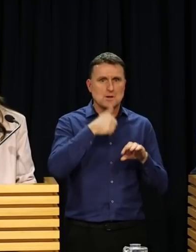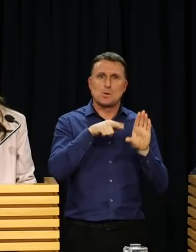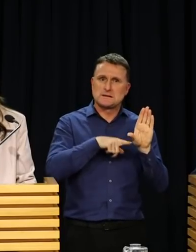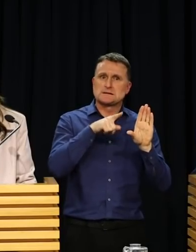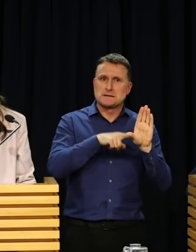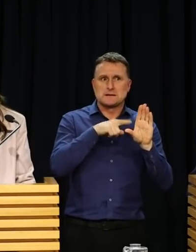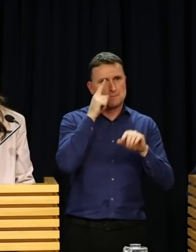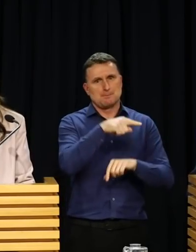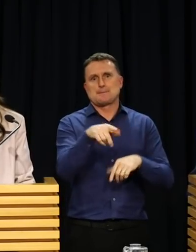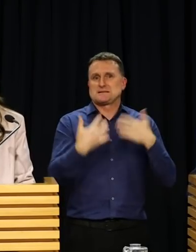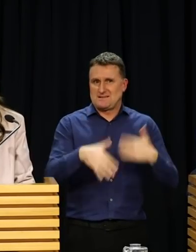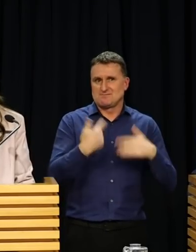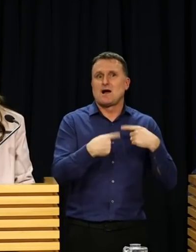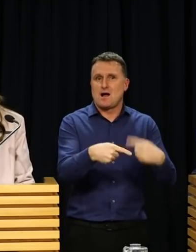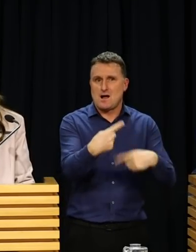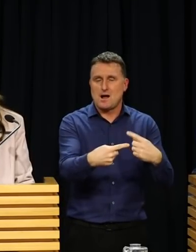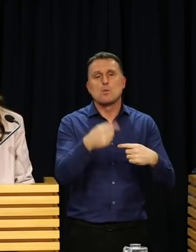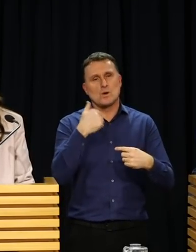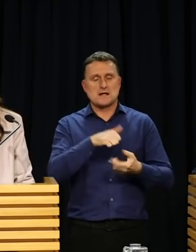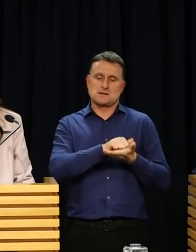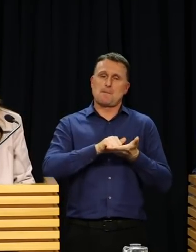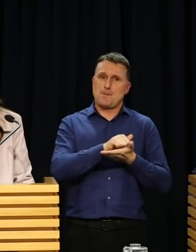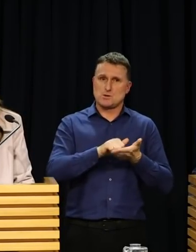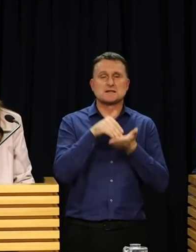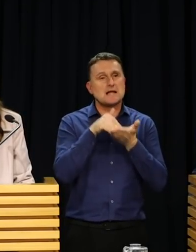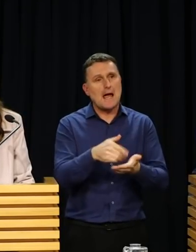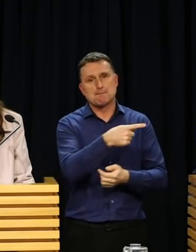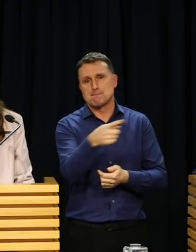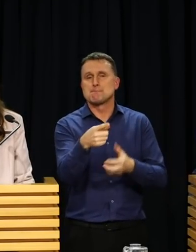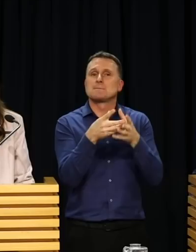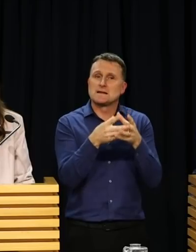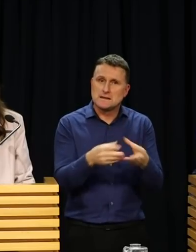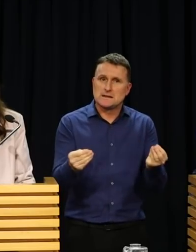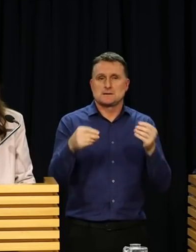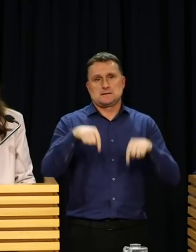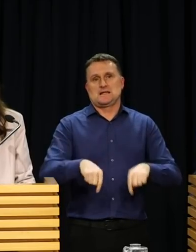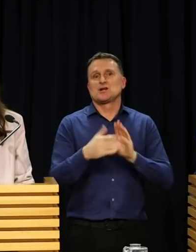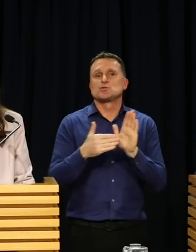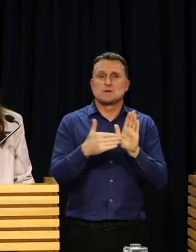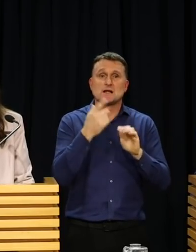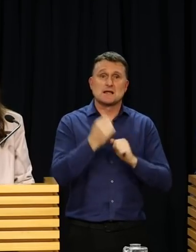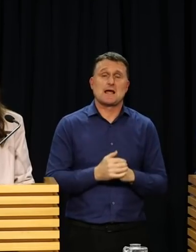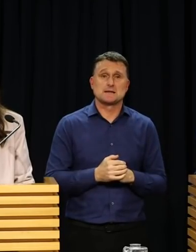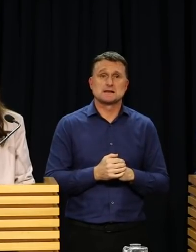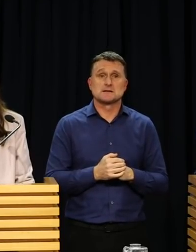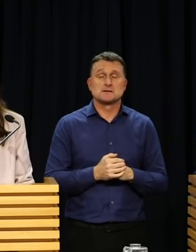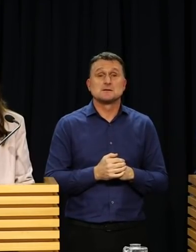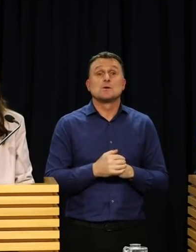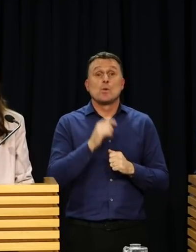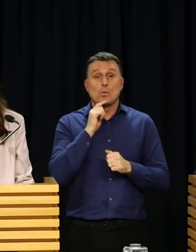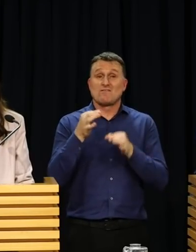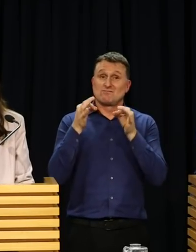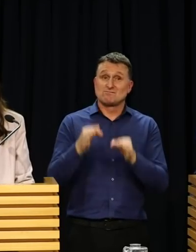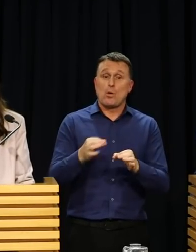result, but it can contribute to healing for Pacific peoples in Aotearoa. I'll be delivering the formal